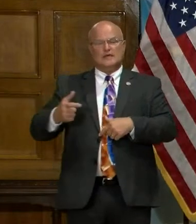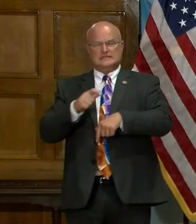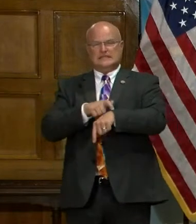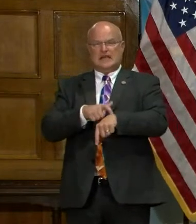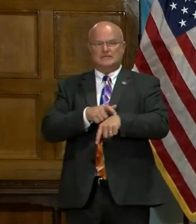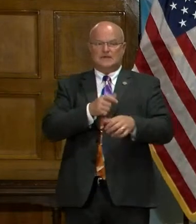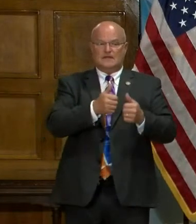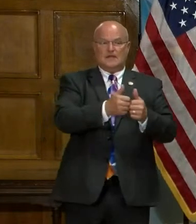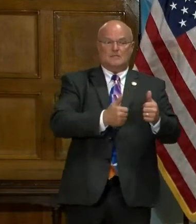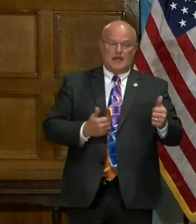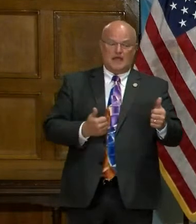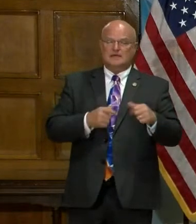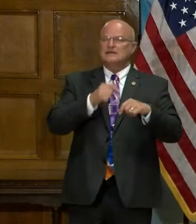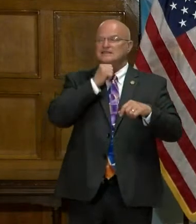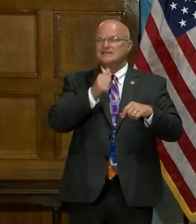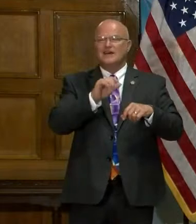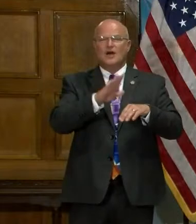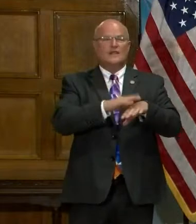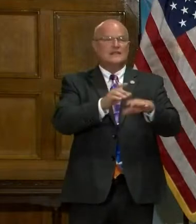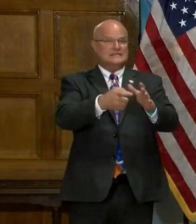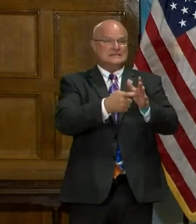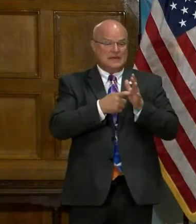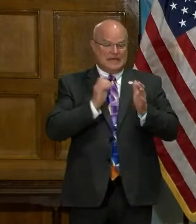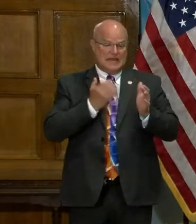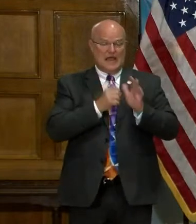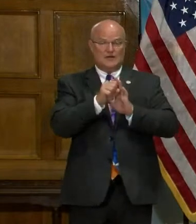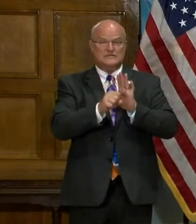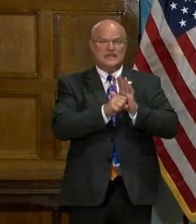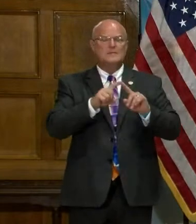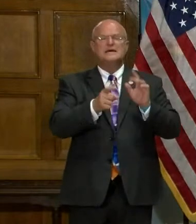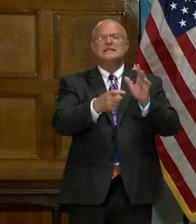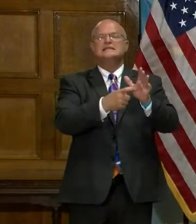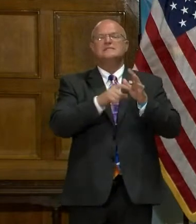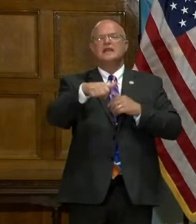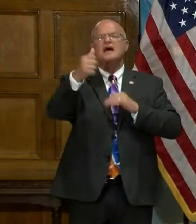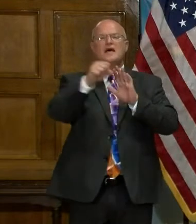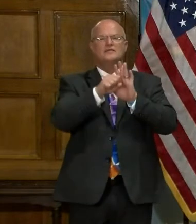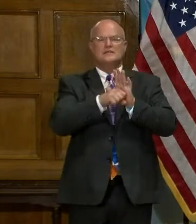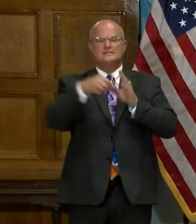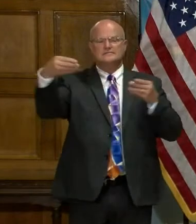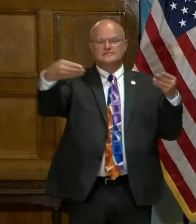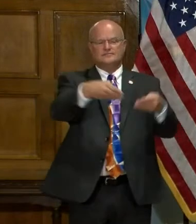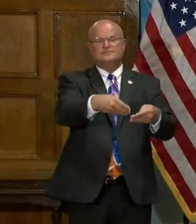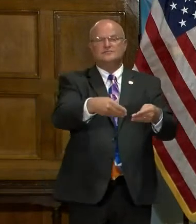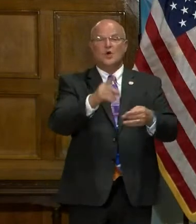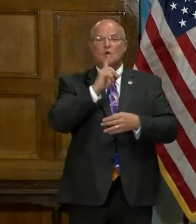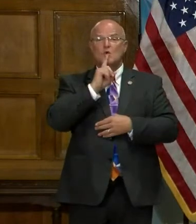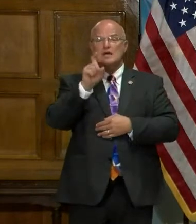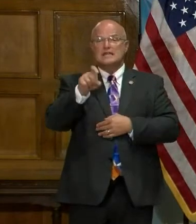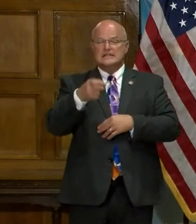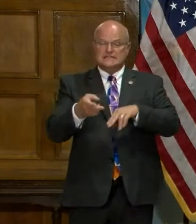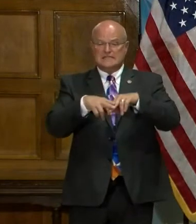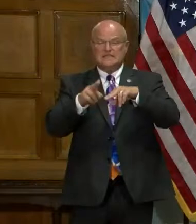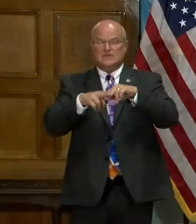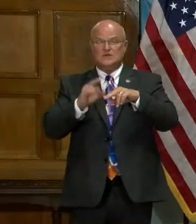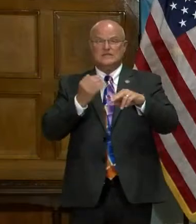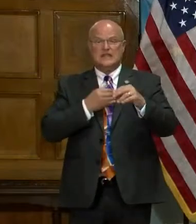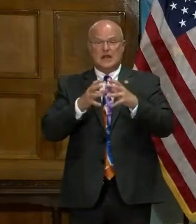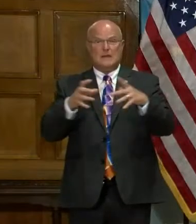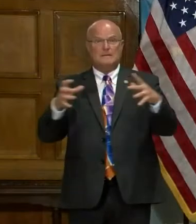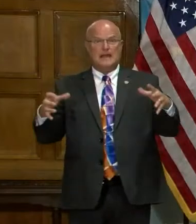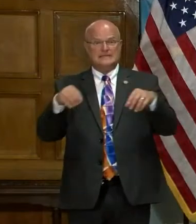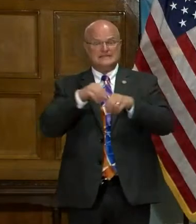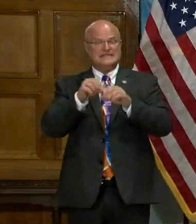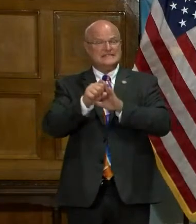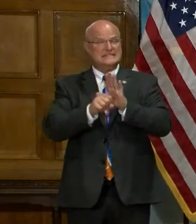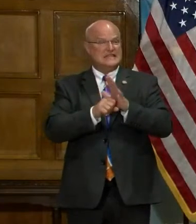have a backlog or not depends not just on the demand in our state, but the demand in other states. Where we really need to increase our capacity